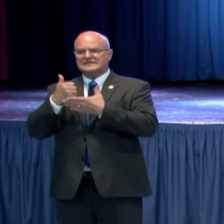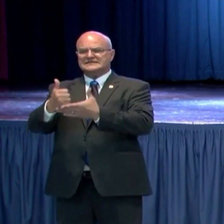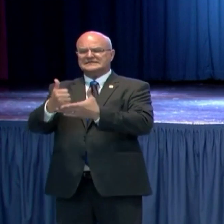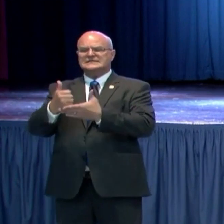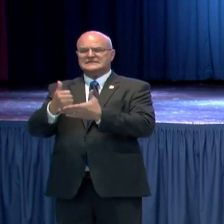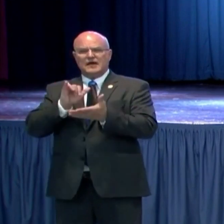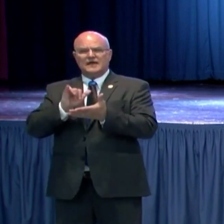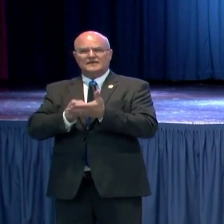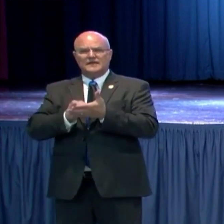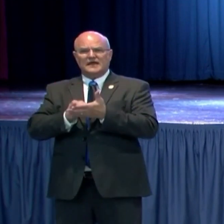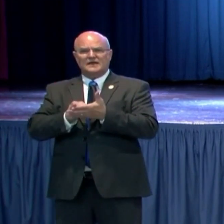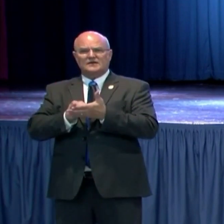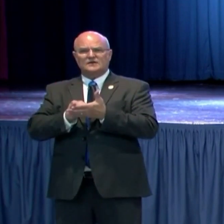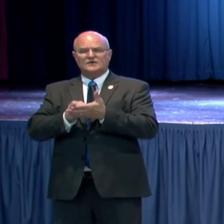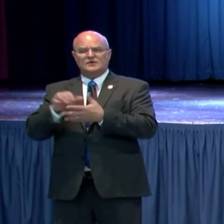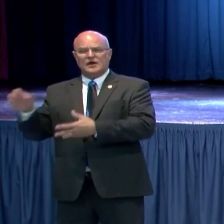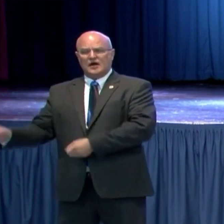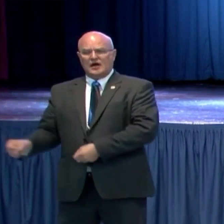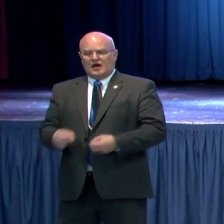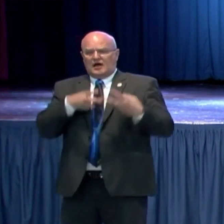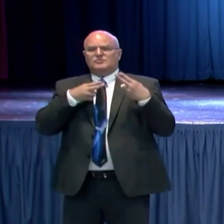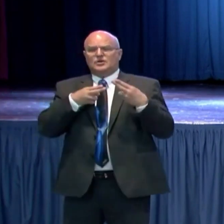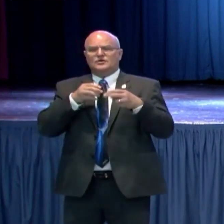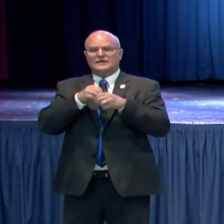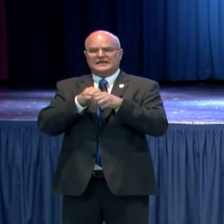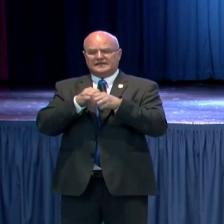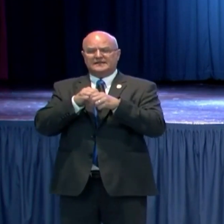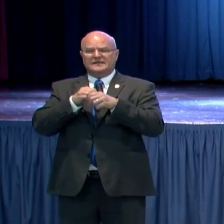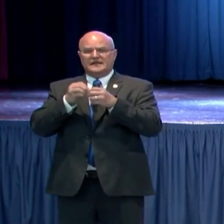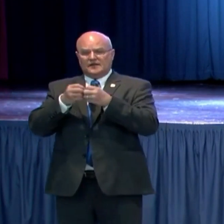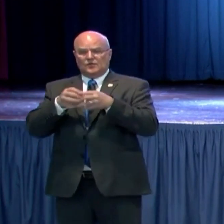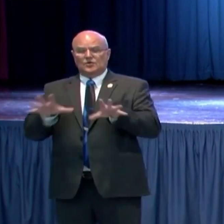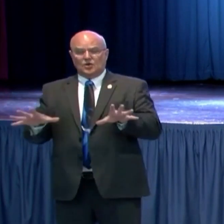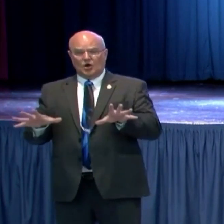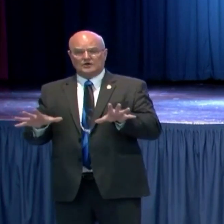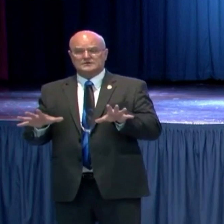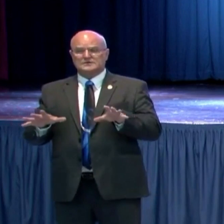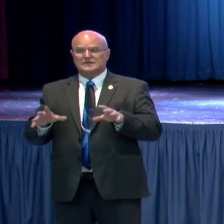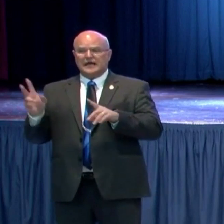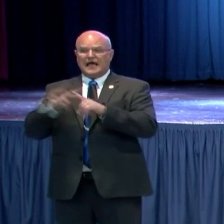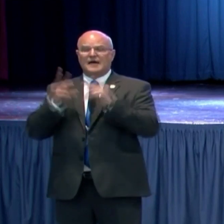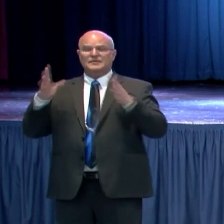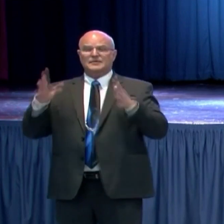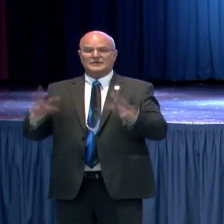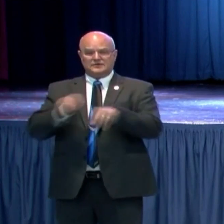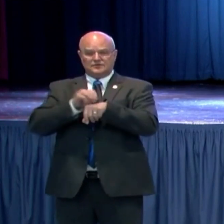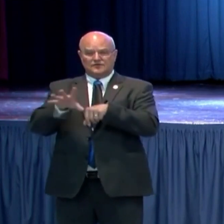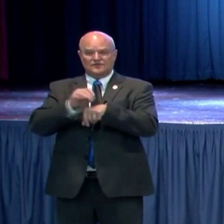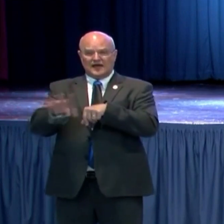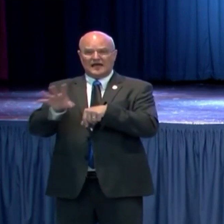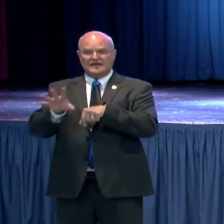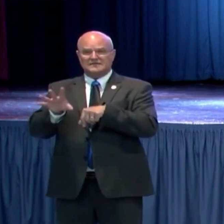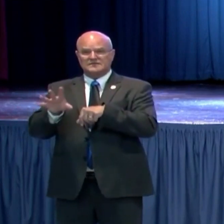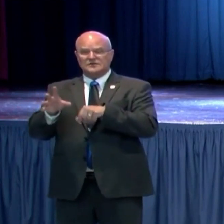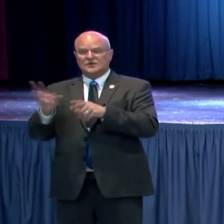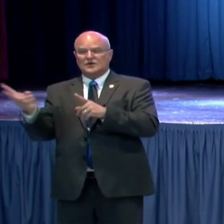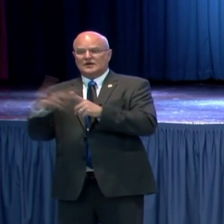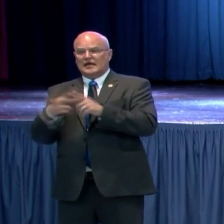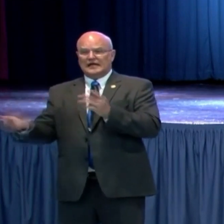assistance documents uploaded, they were lost, applicants were advised to